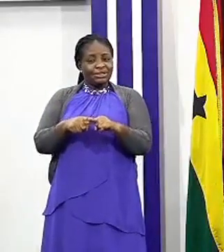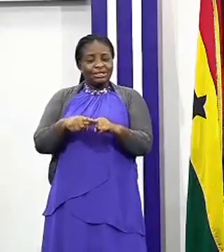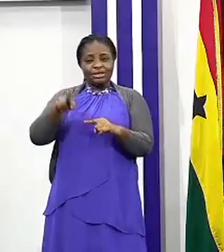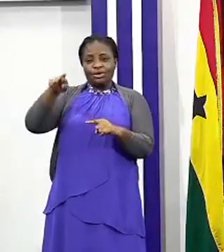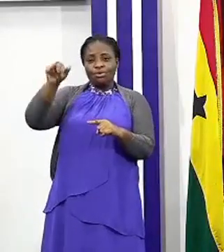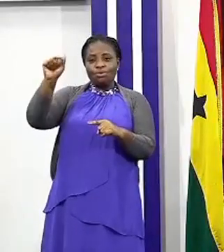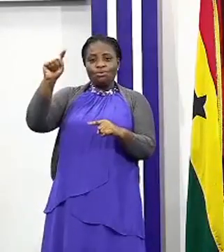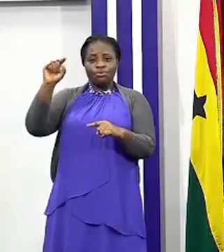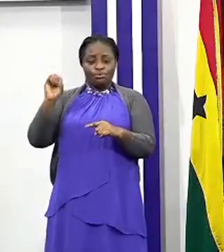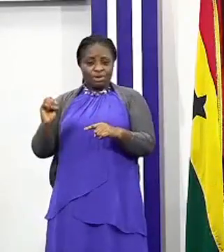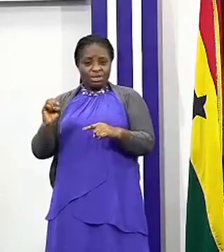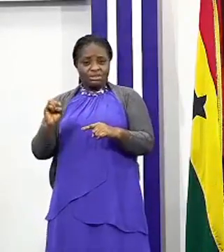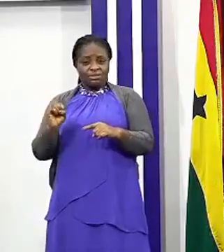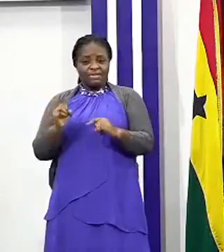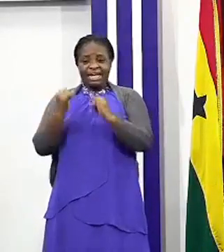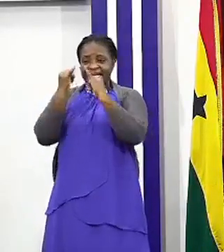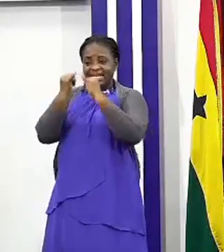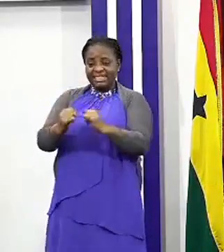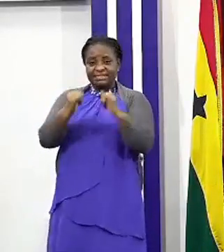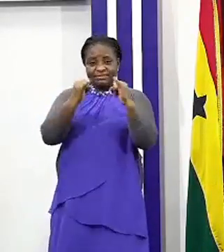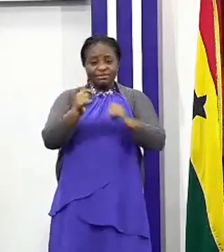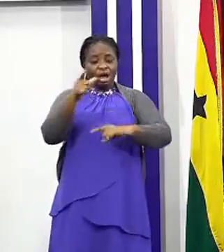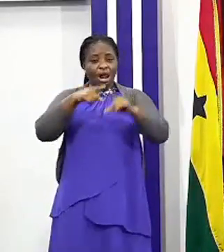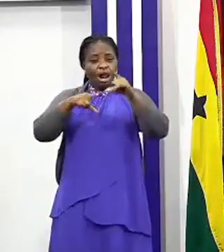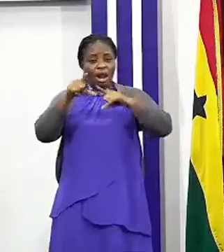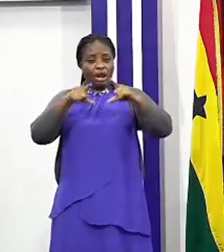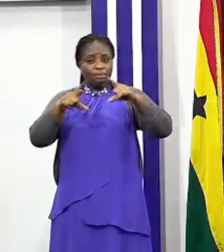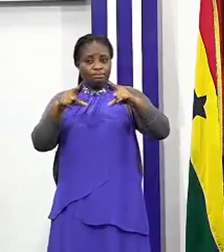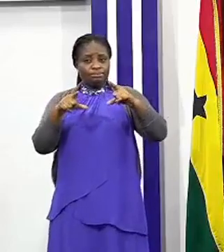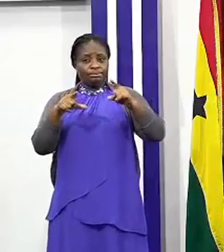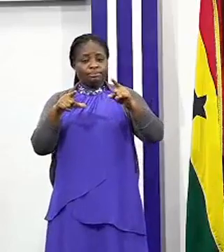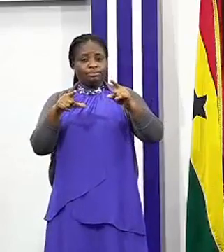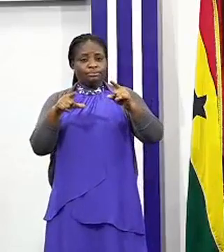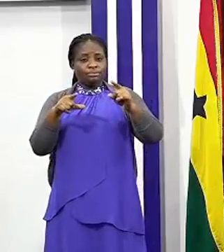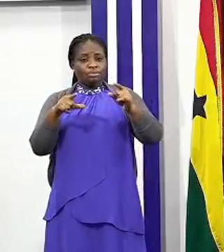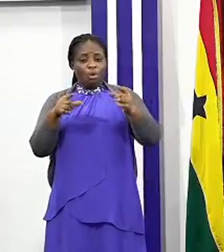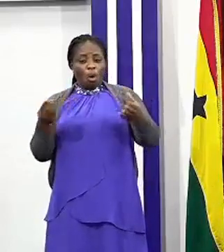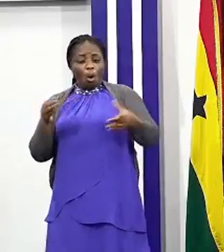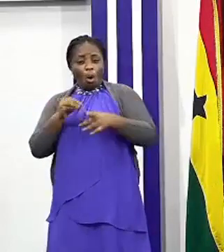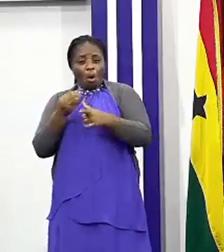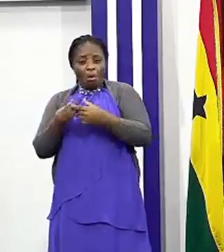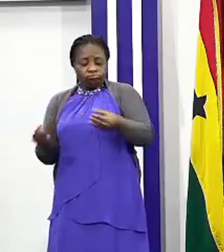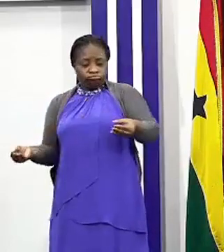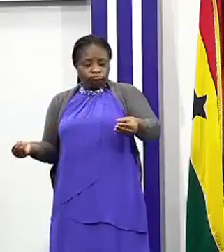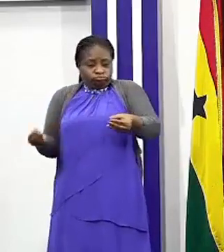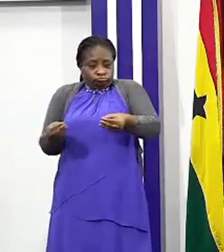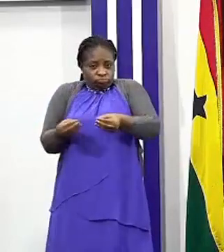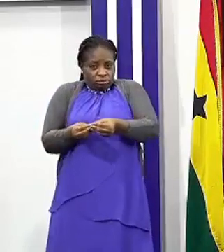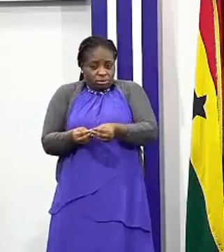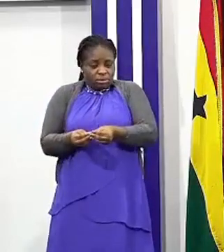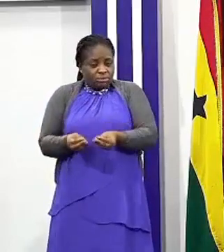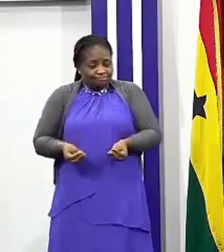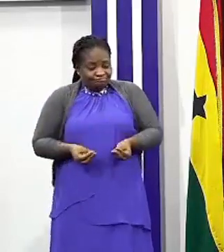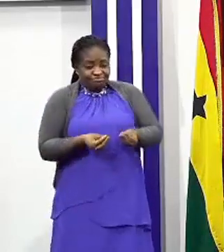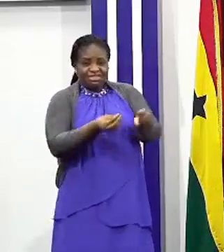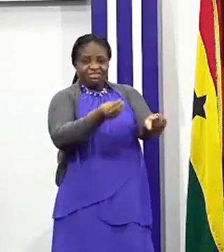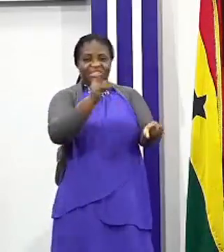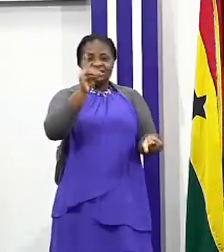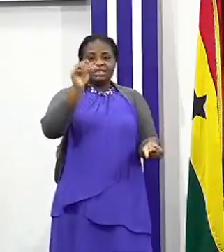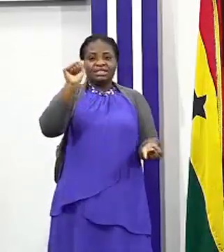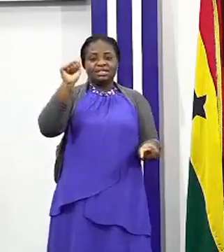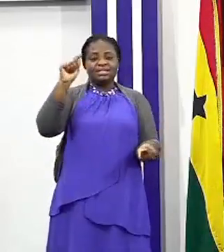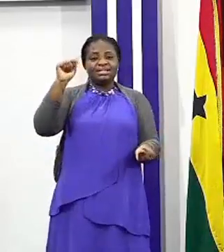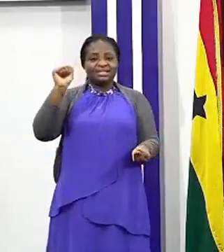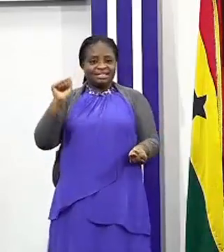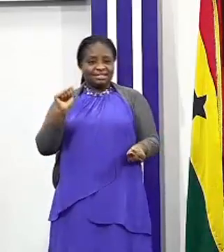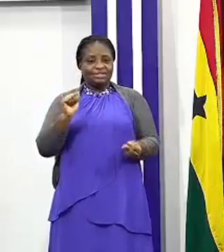of reporting by the individual laboratories all collectively presenting the data to the Ghana Health Service.